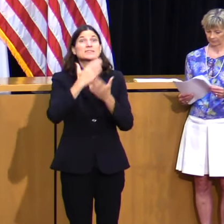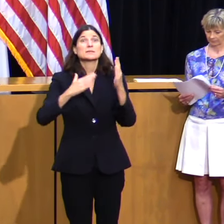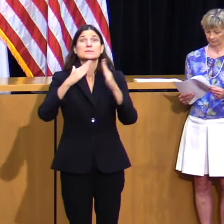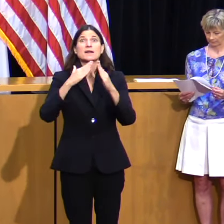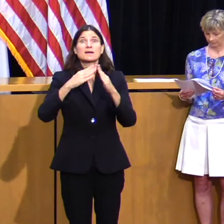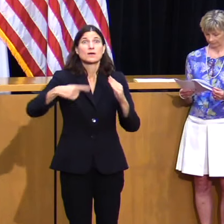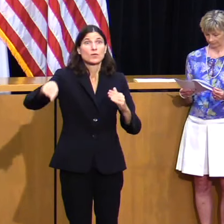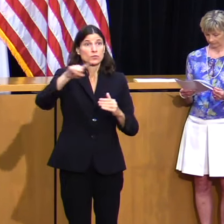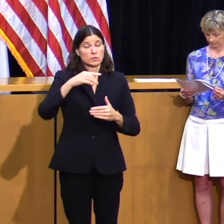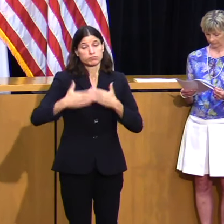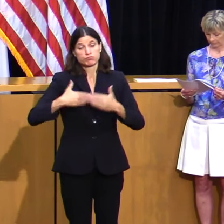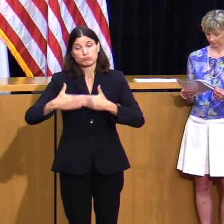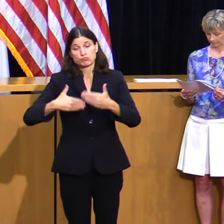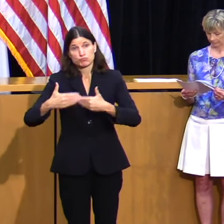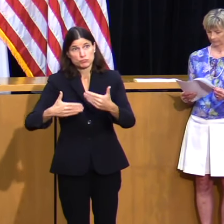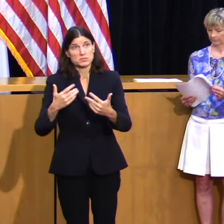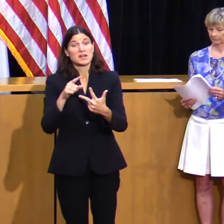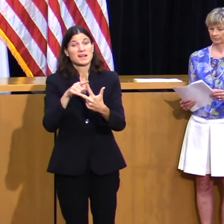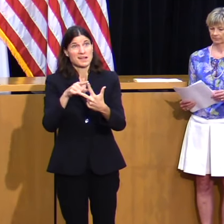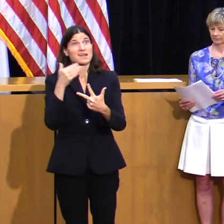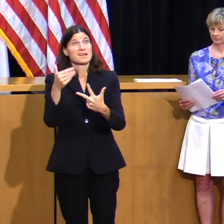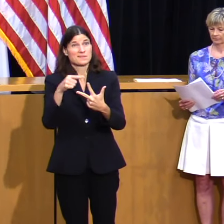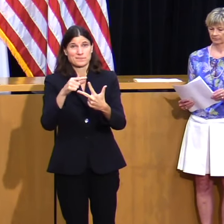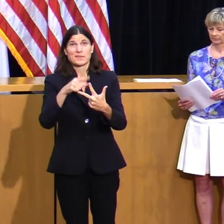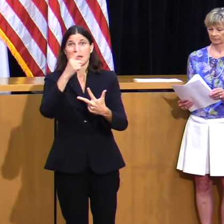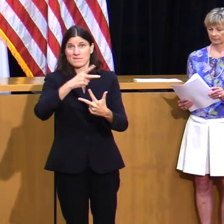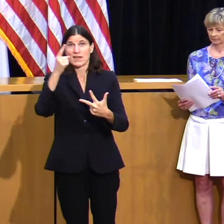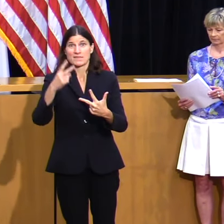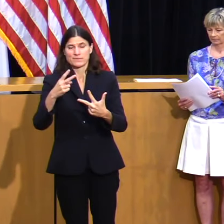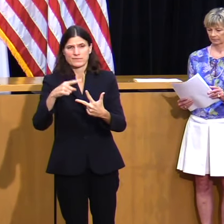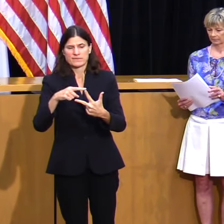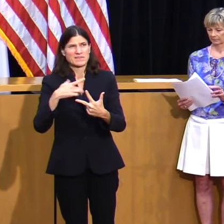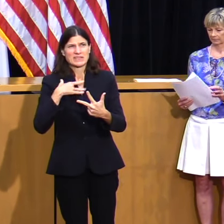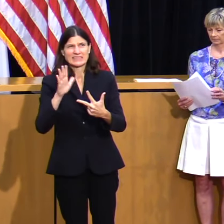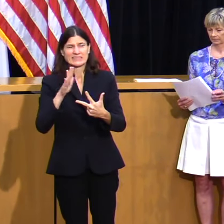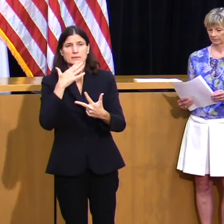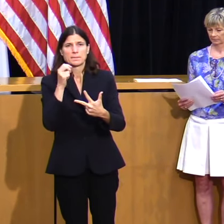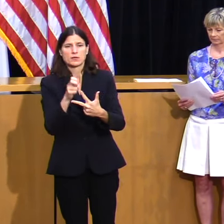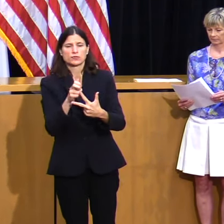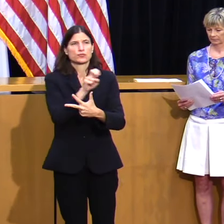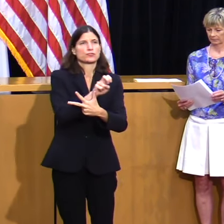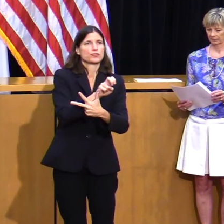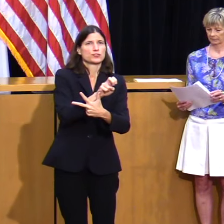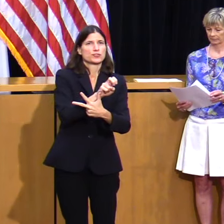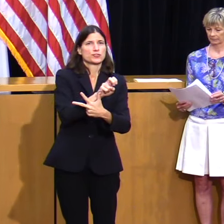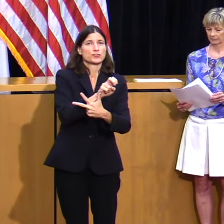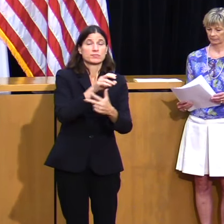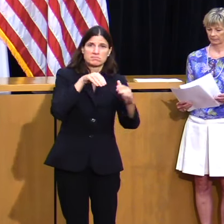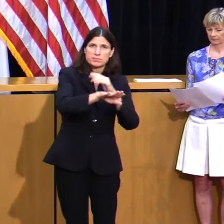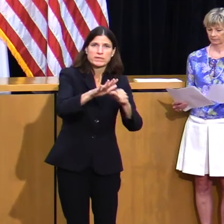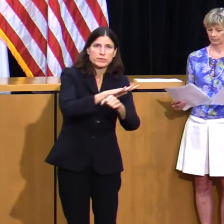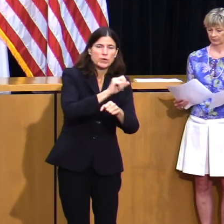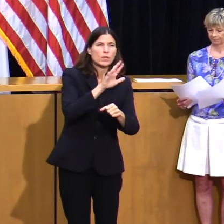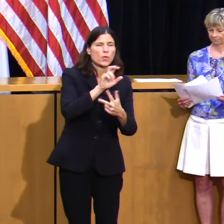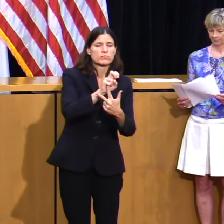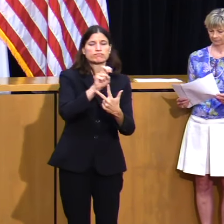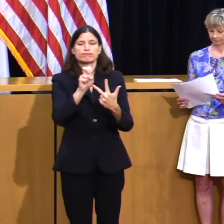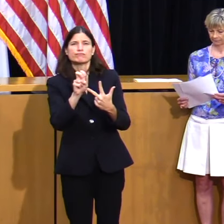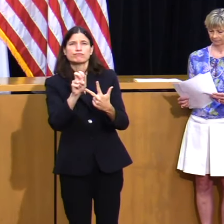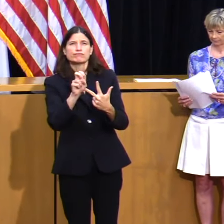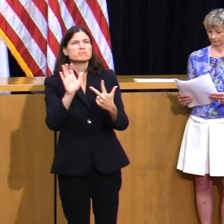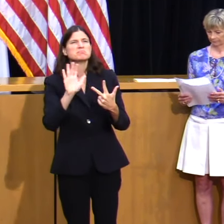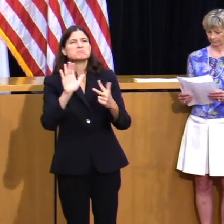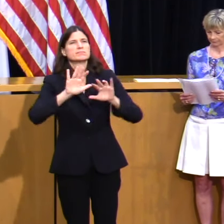and corresponding guidance are grounded in science and public health to give schools the